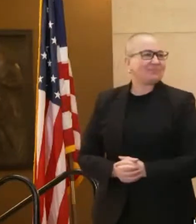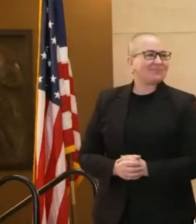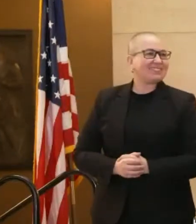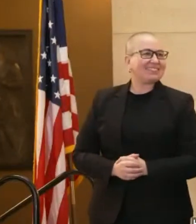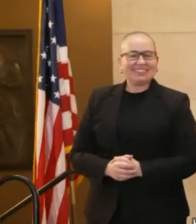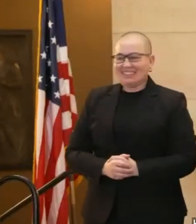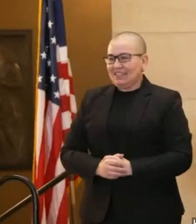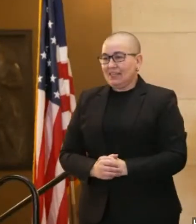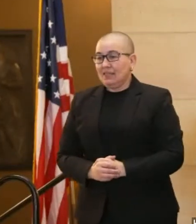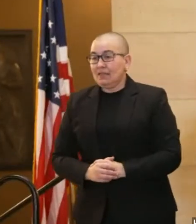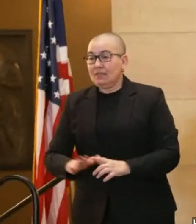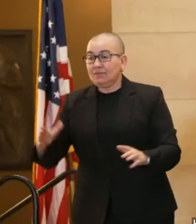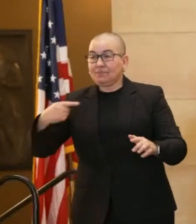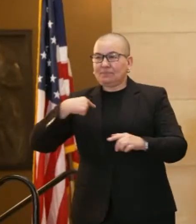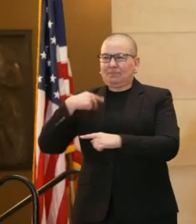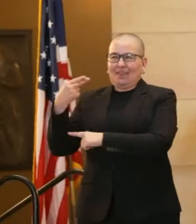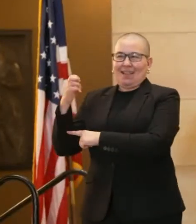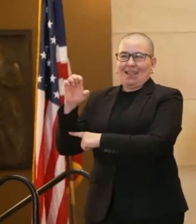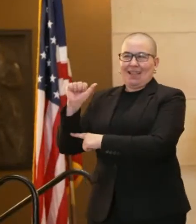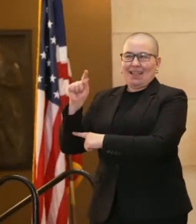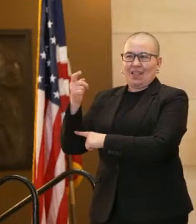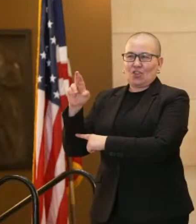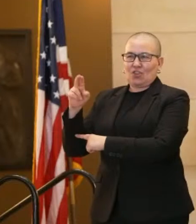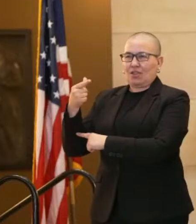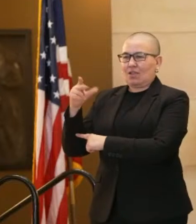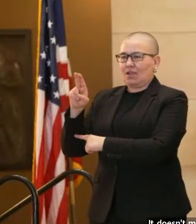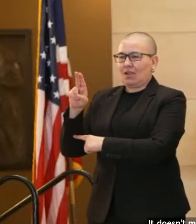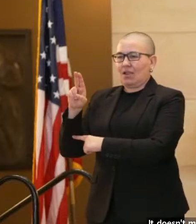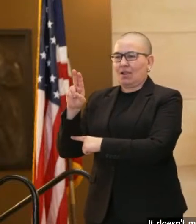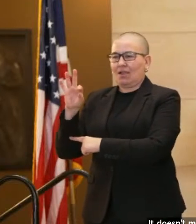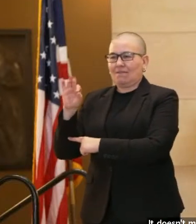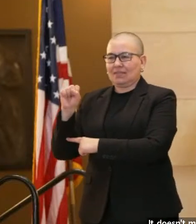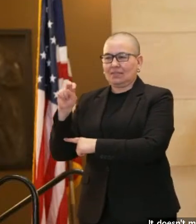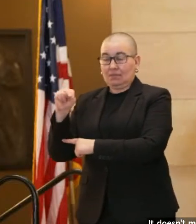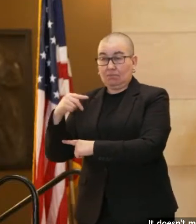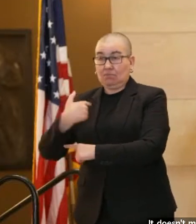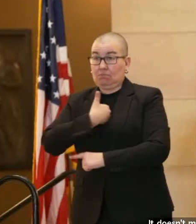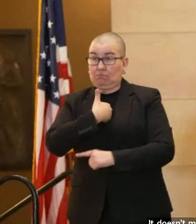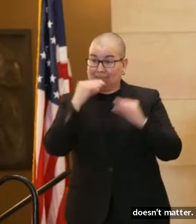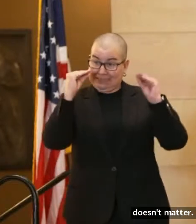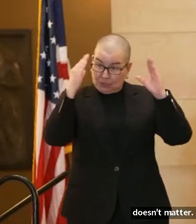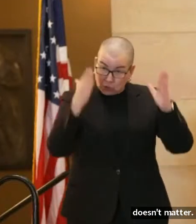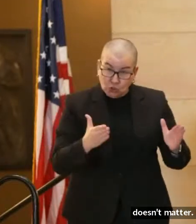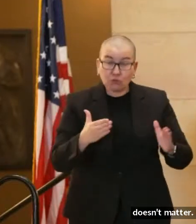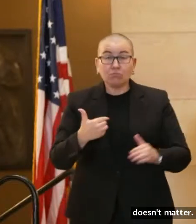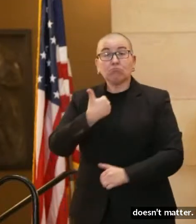I'm Heather Gustafson. I am a teacher, a mom. I'm a state senator for District 36.